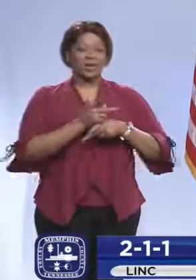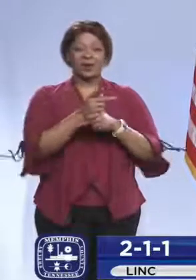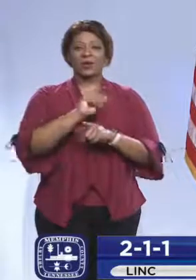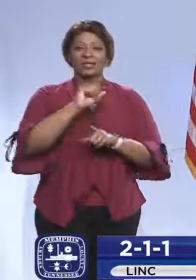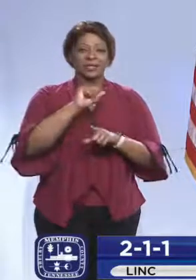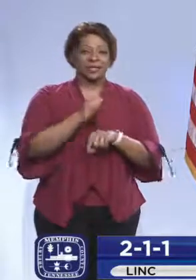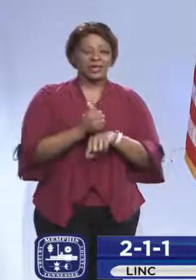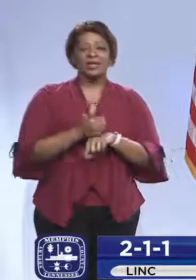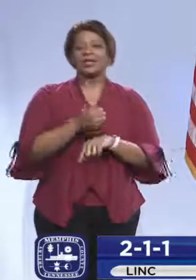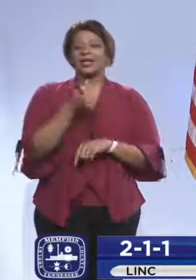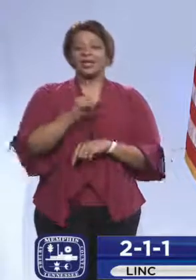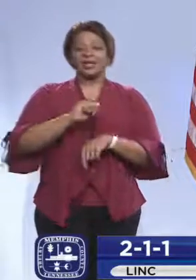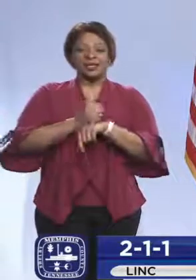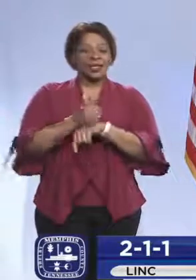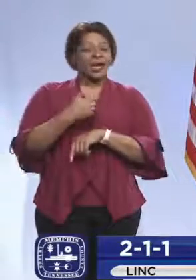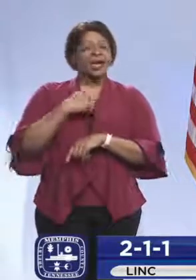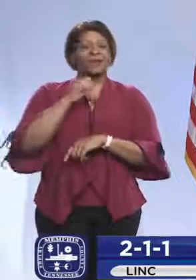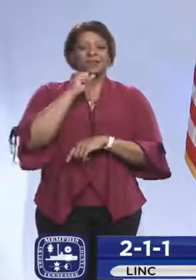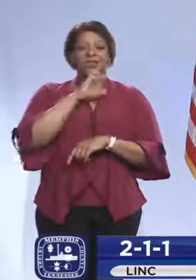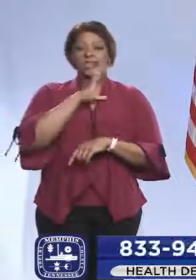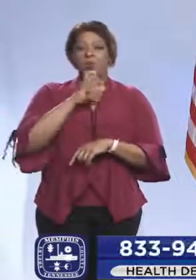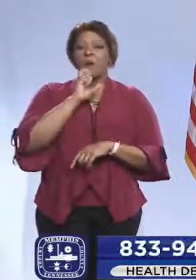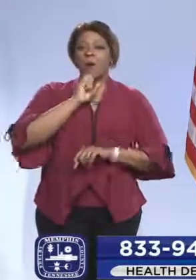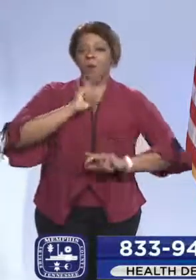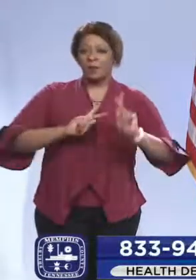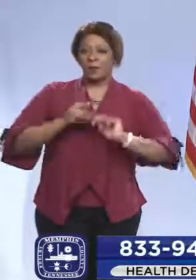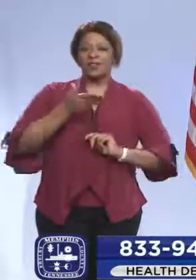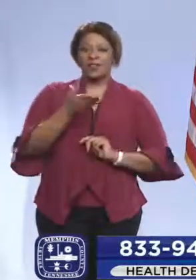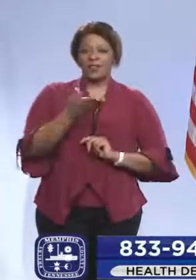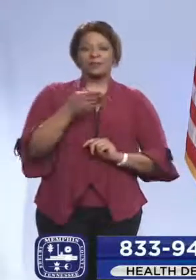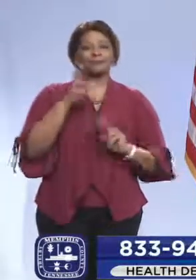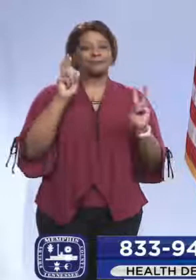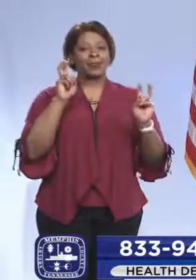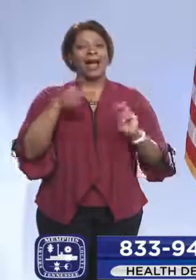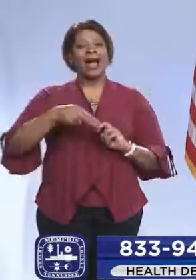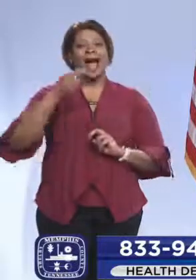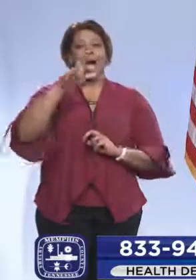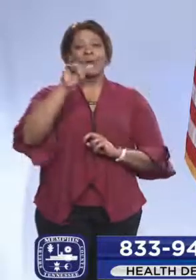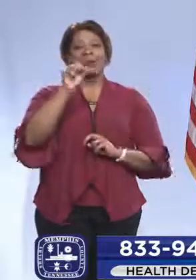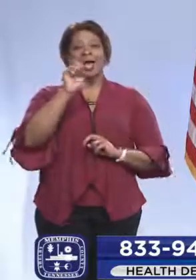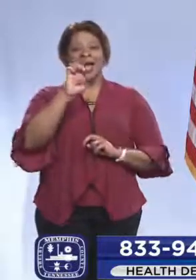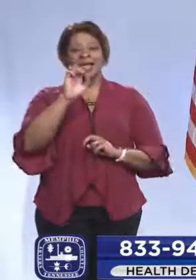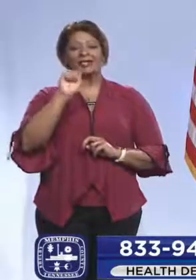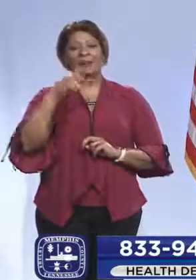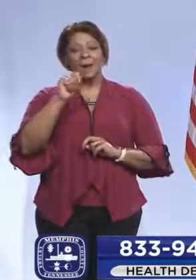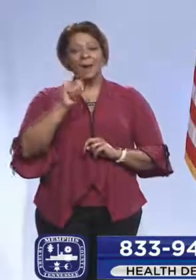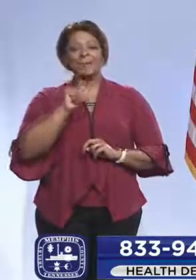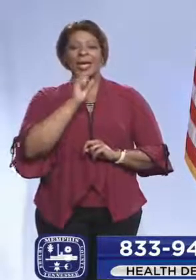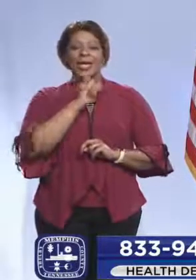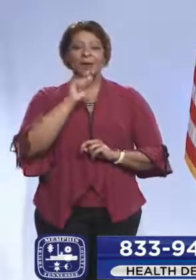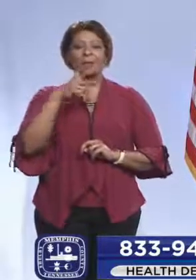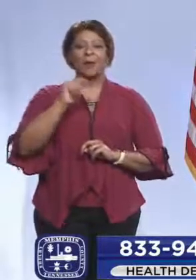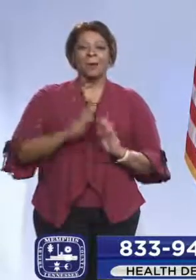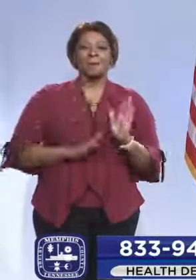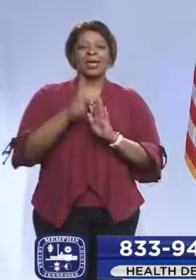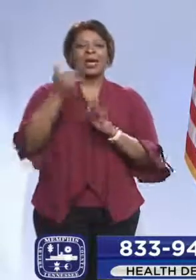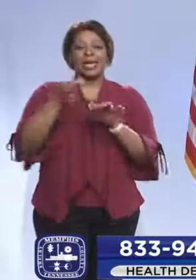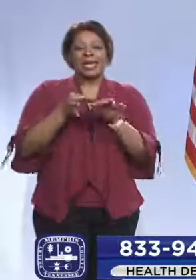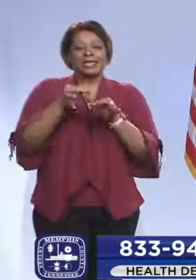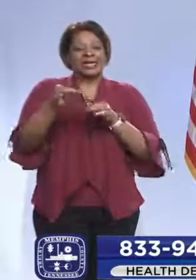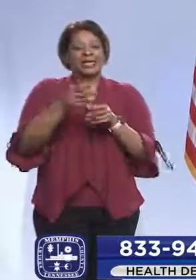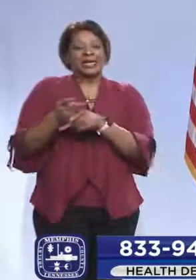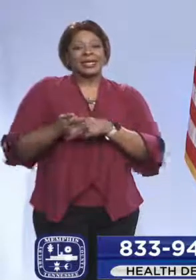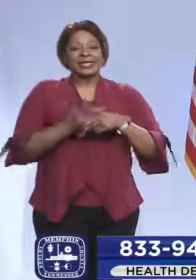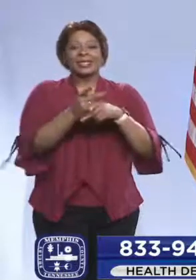any setting that has seniors in it, so that could be a high-rise, it could be a extended care, assisted living, or nursing